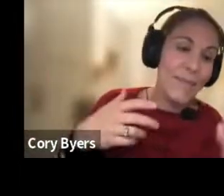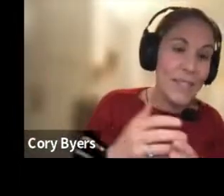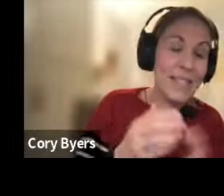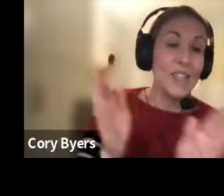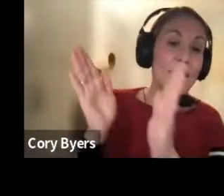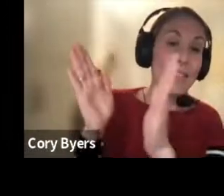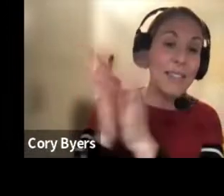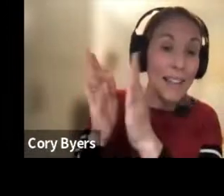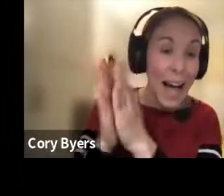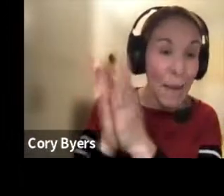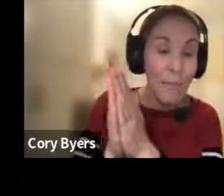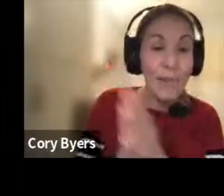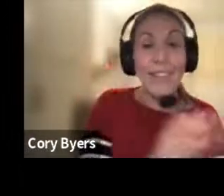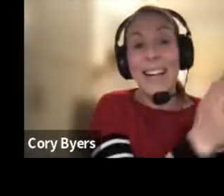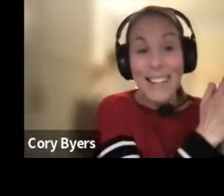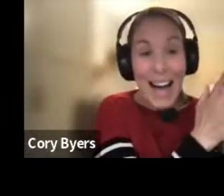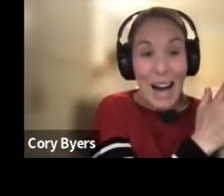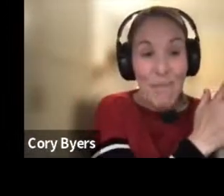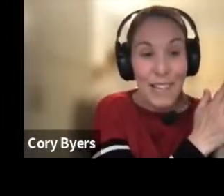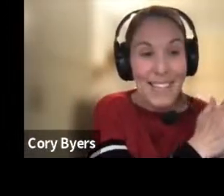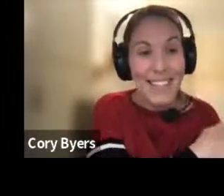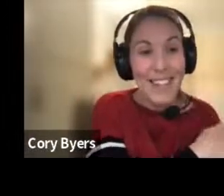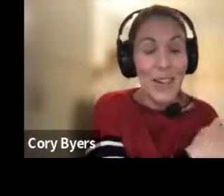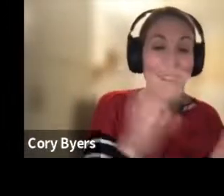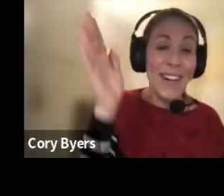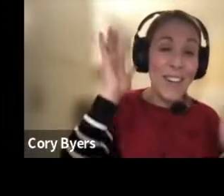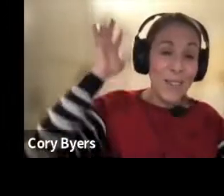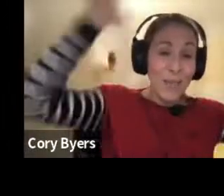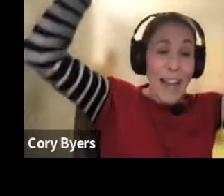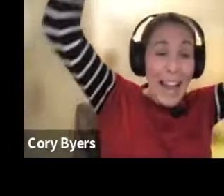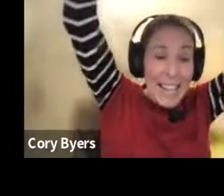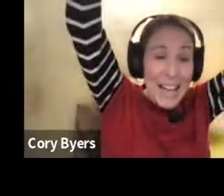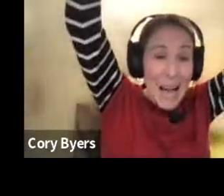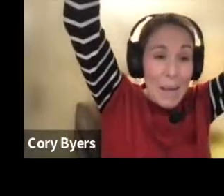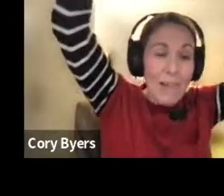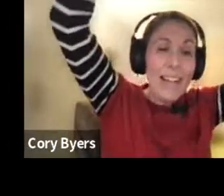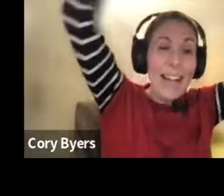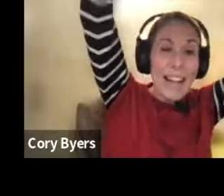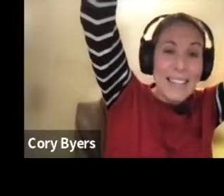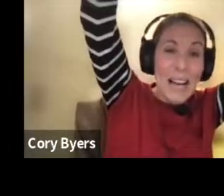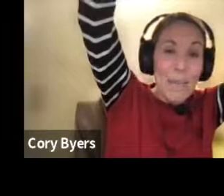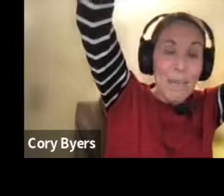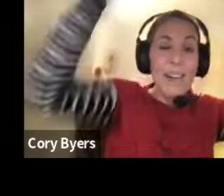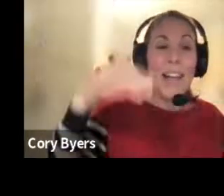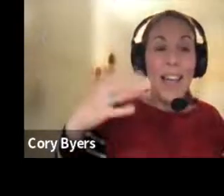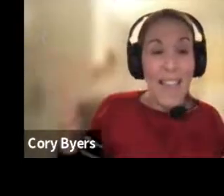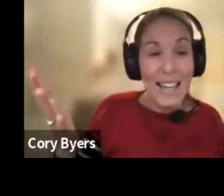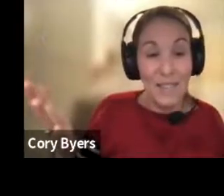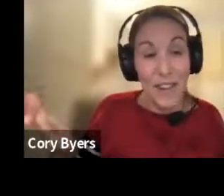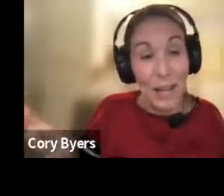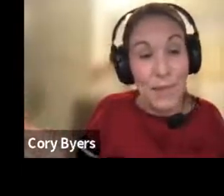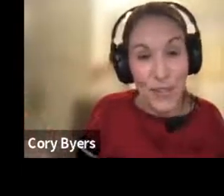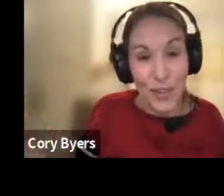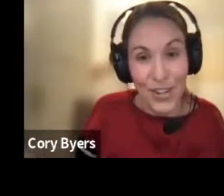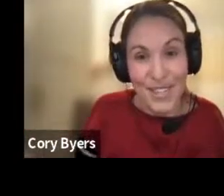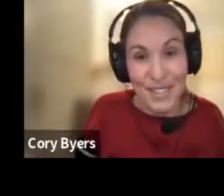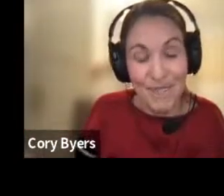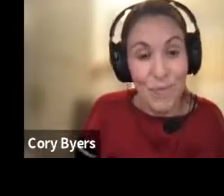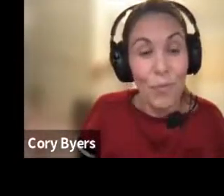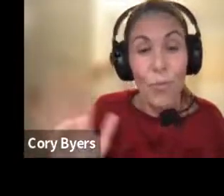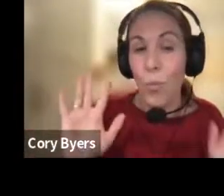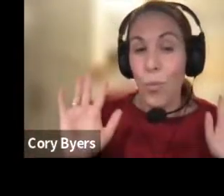imitation, such as clap and clap, or hands up, that develops